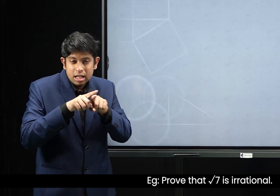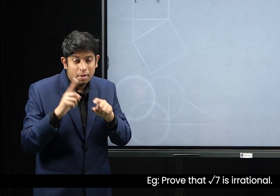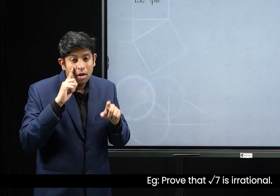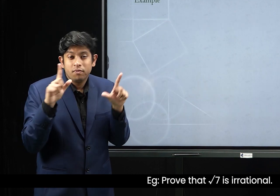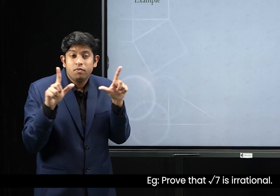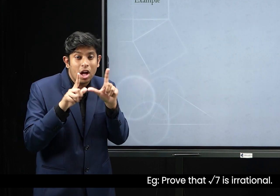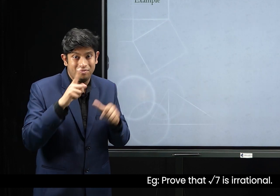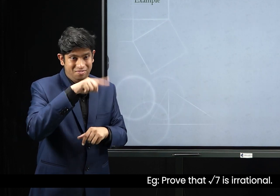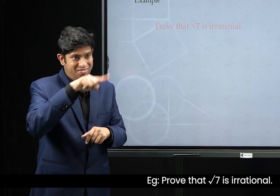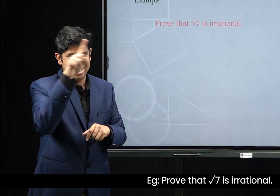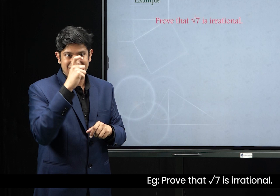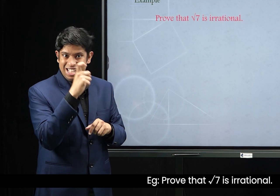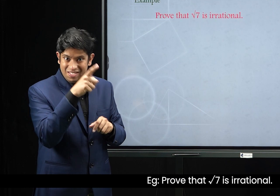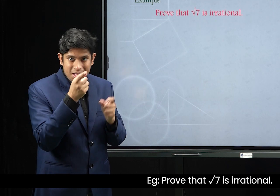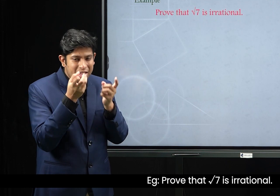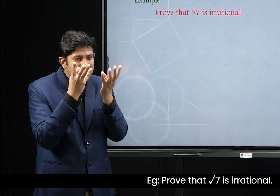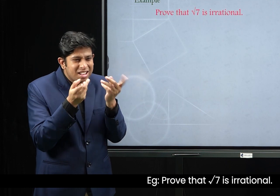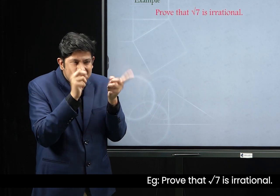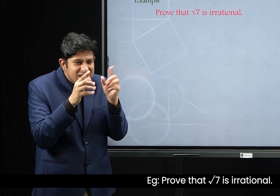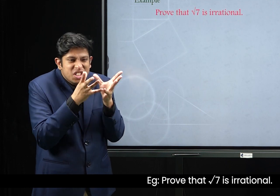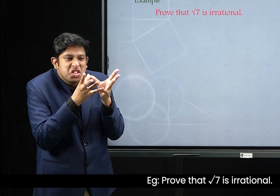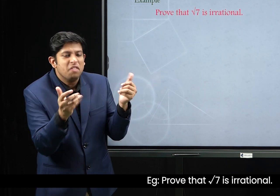Example: prove that root 7 is irrational.